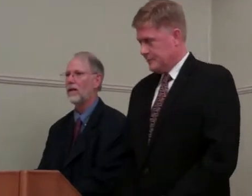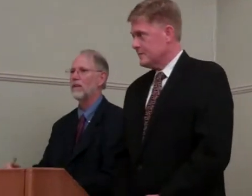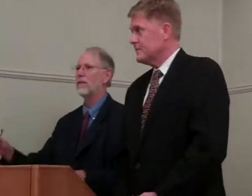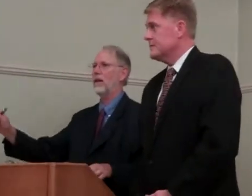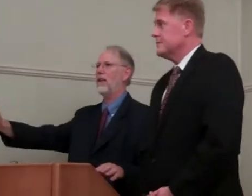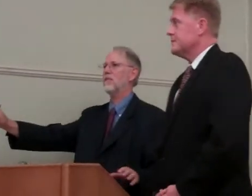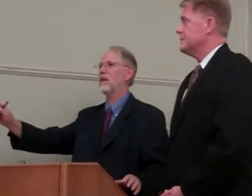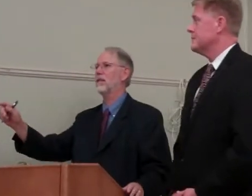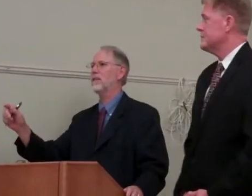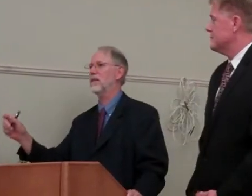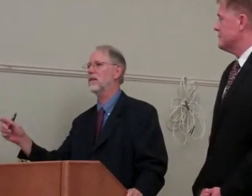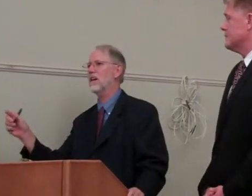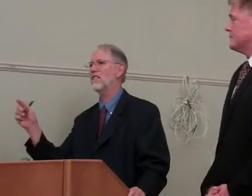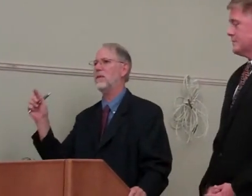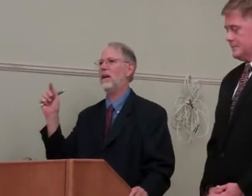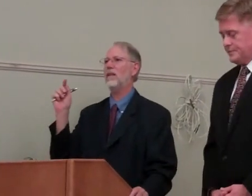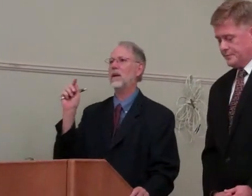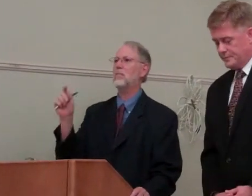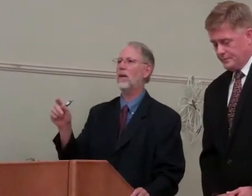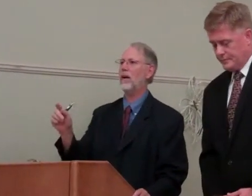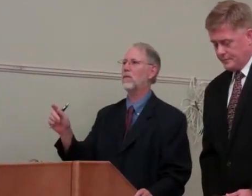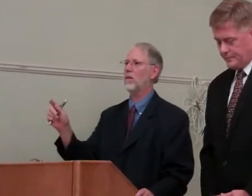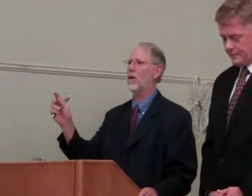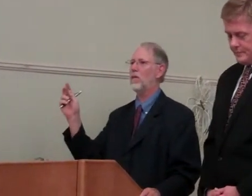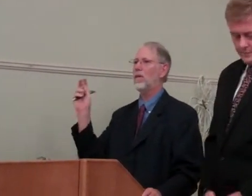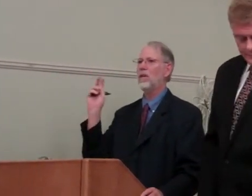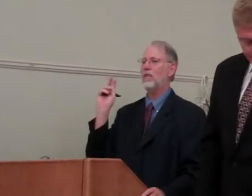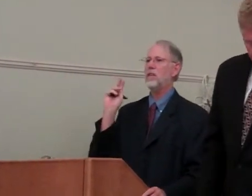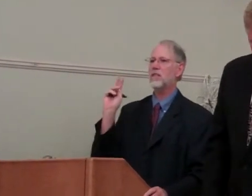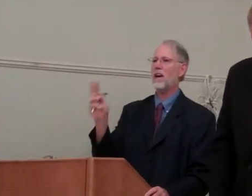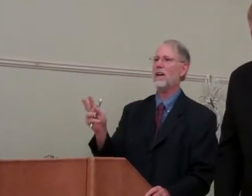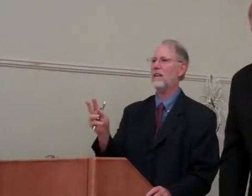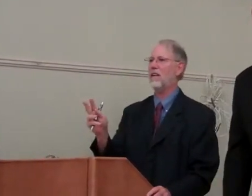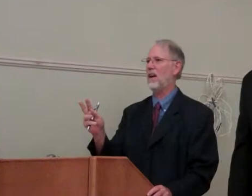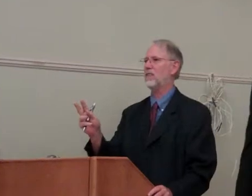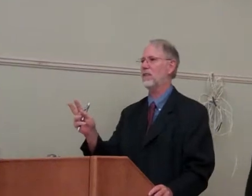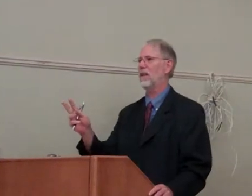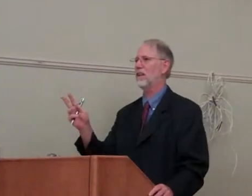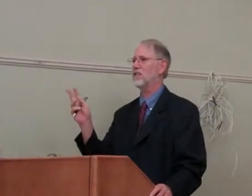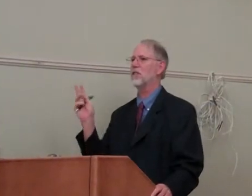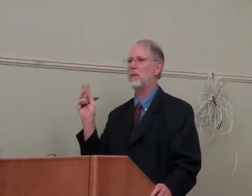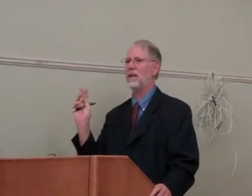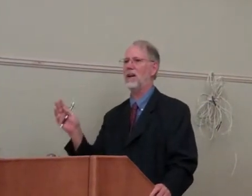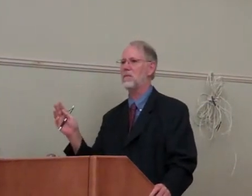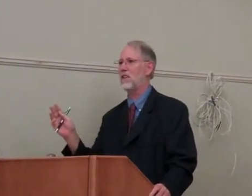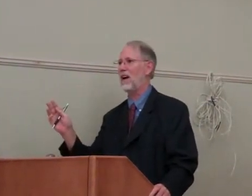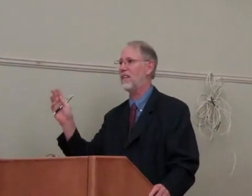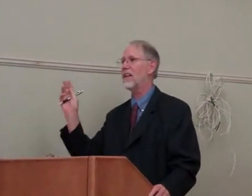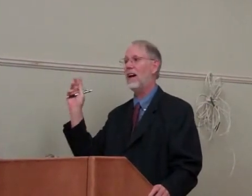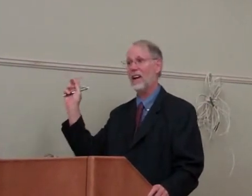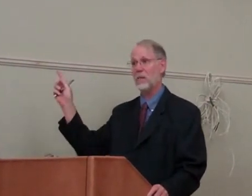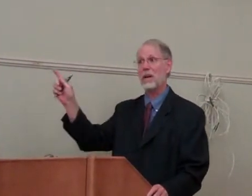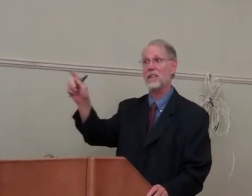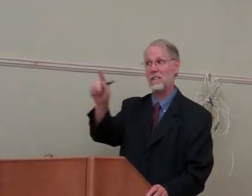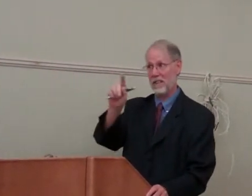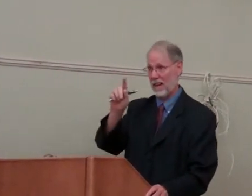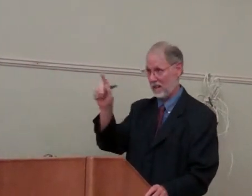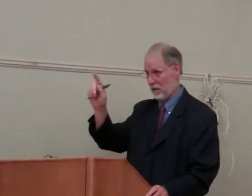For the last several years, I've been out on Braddock Road. The Saturday after election is picking up signs. I expect to see a lot of you